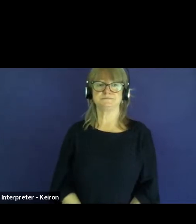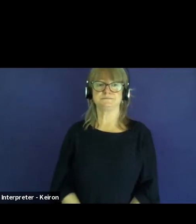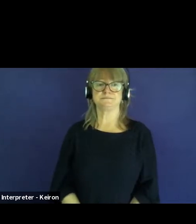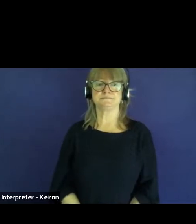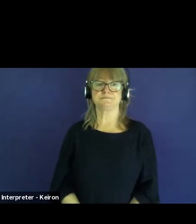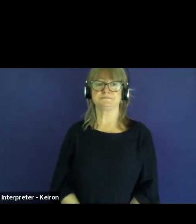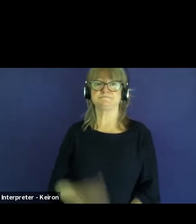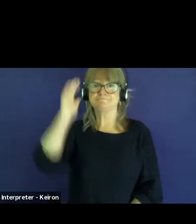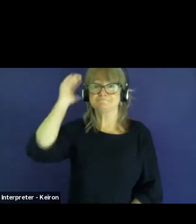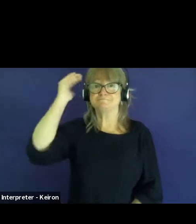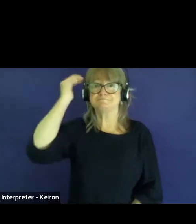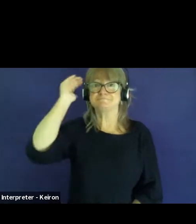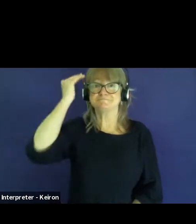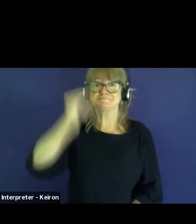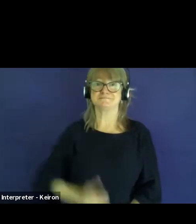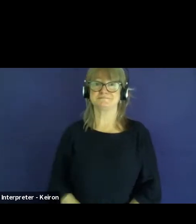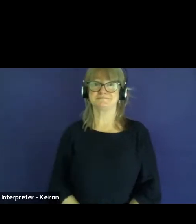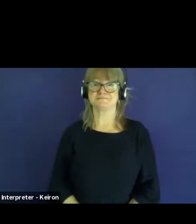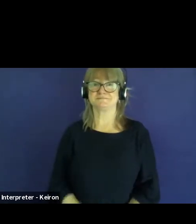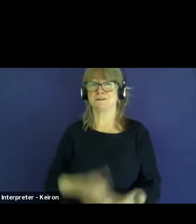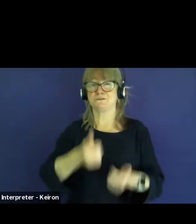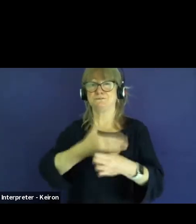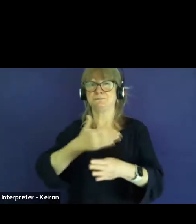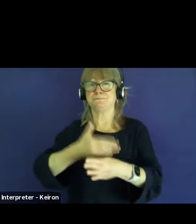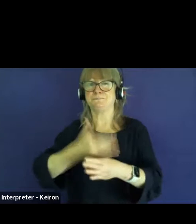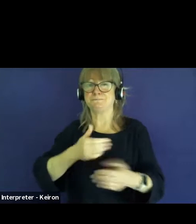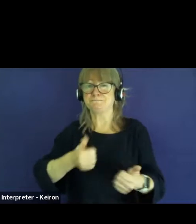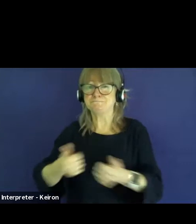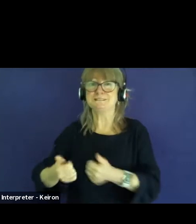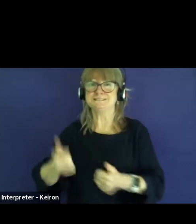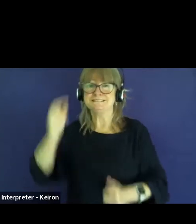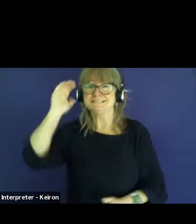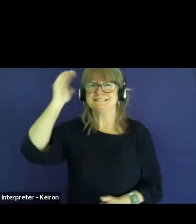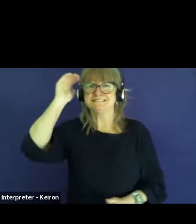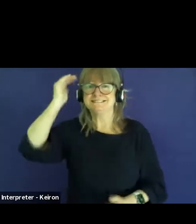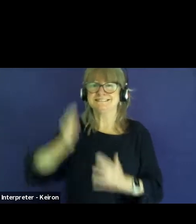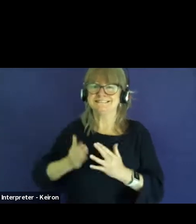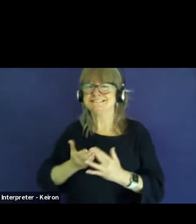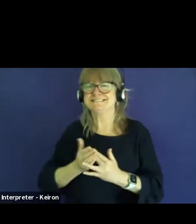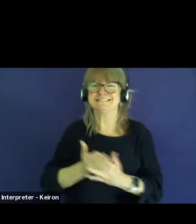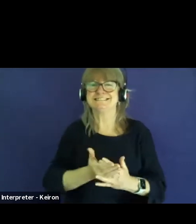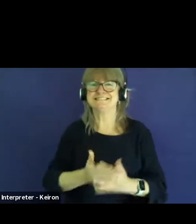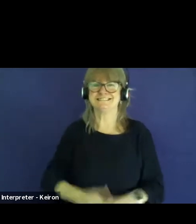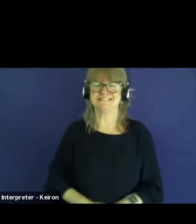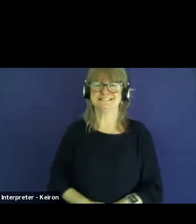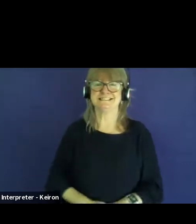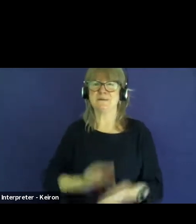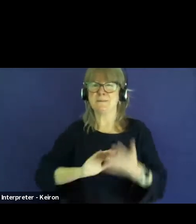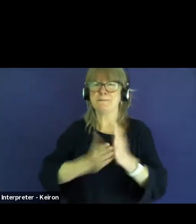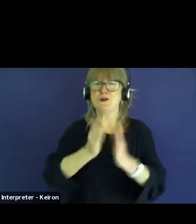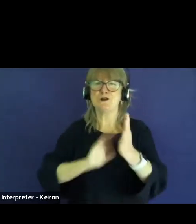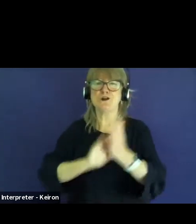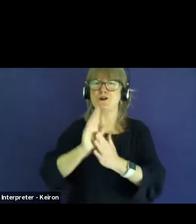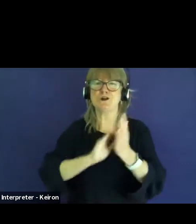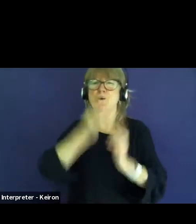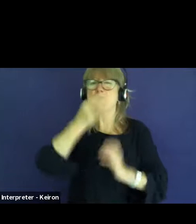Keep on working, everyone. You're doing so well. Push through that pain. That burn is only